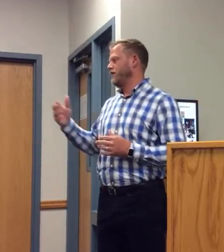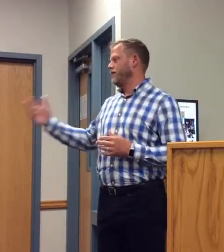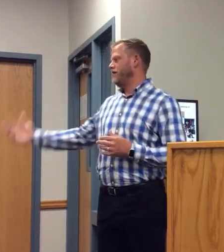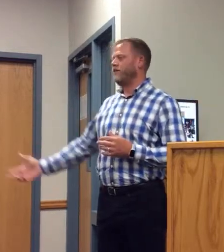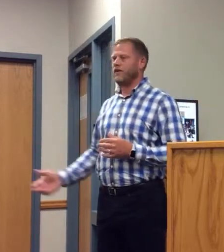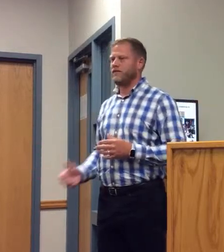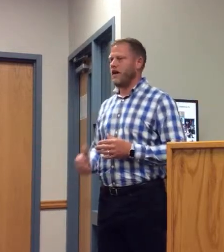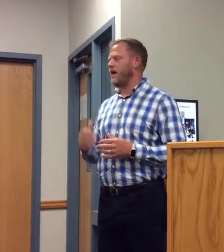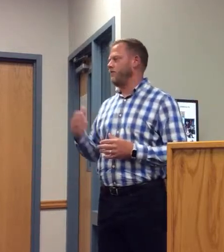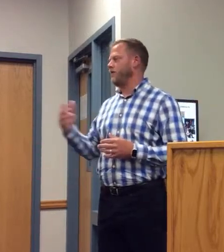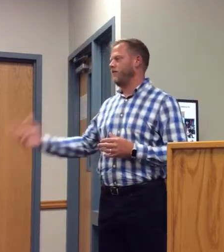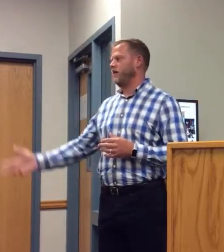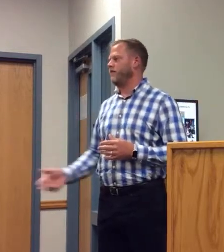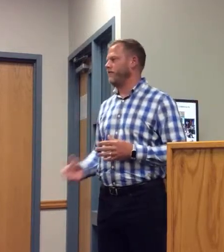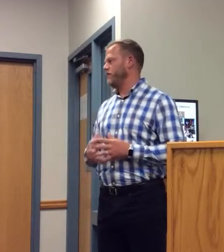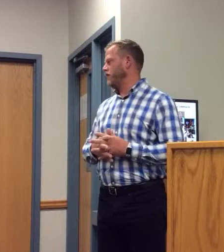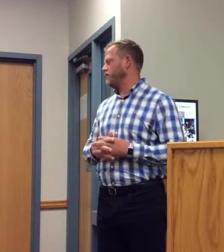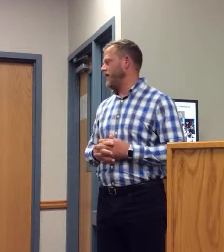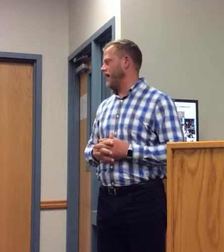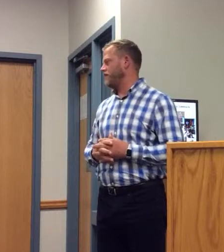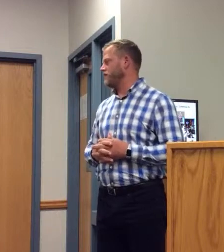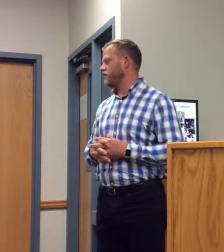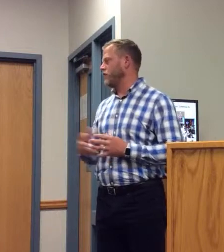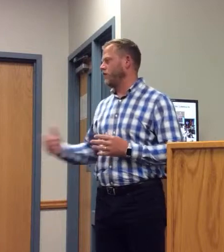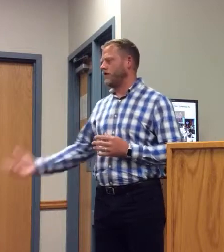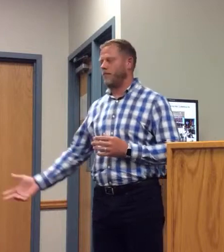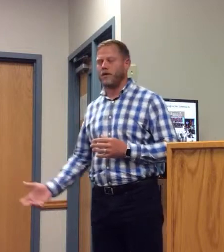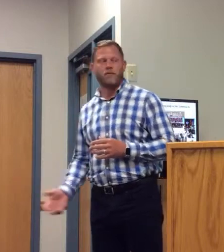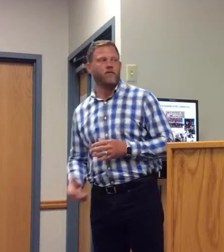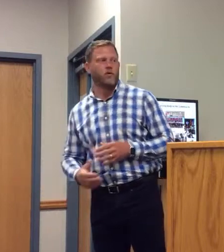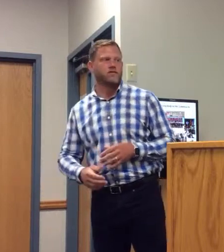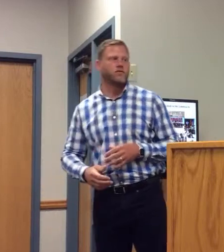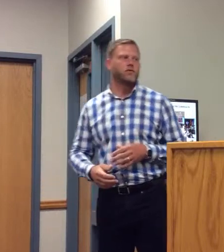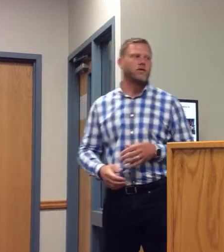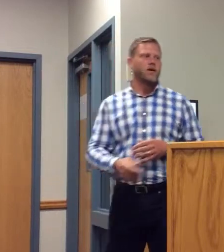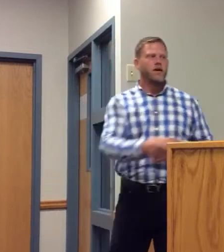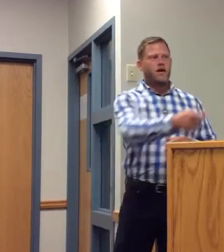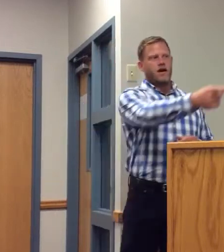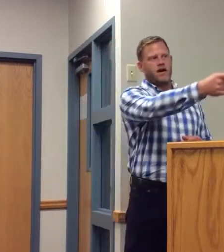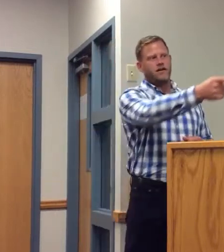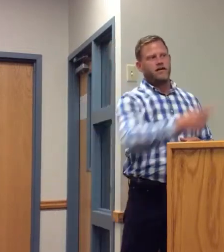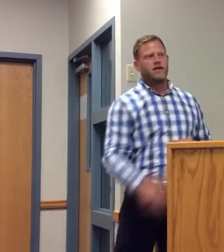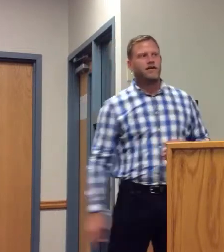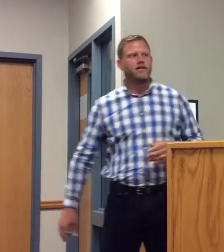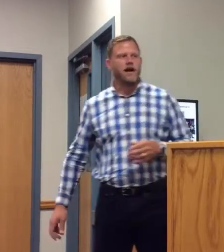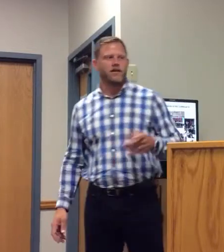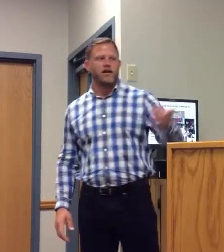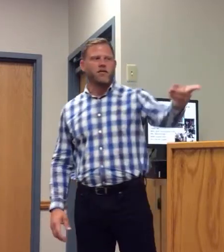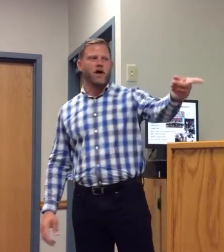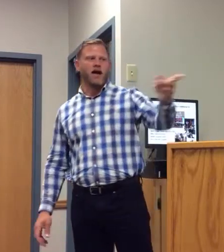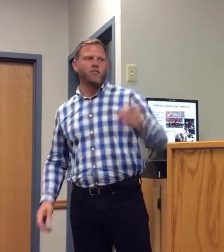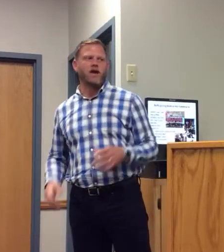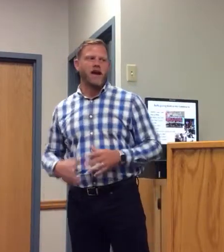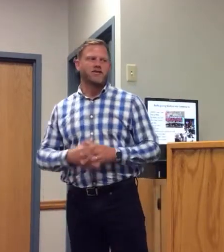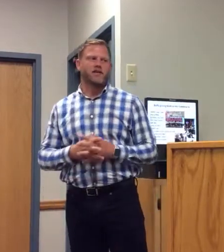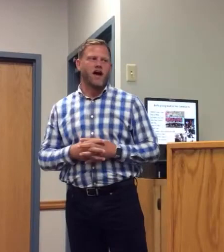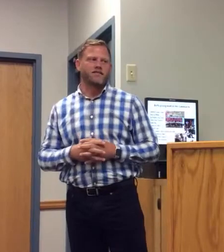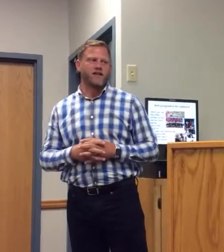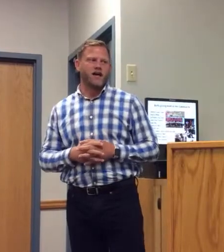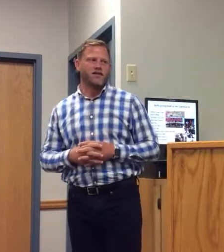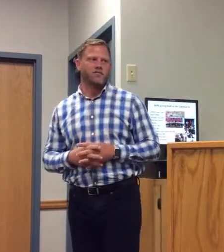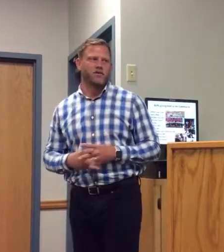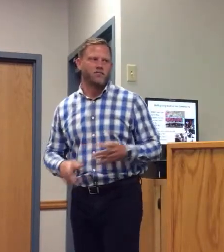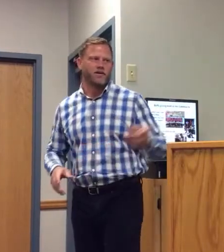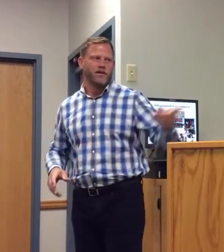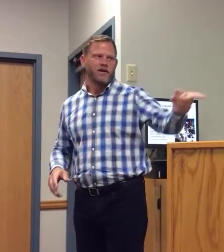for giving of time and giving of, staying after school and coming before school. Down there on the bottom, we actually